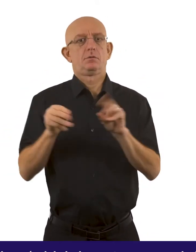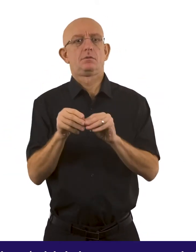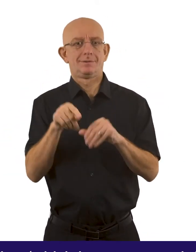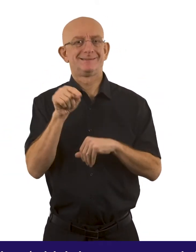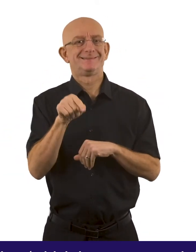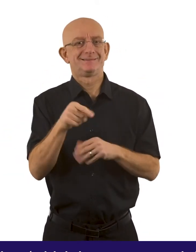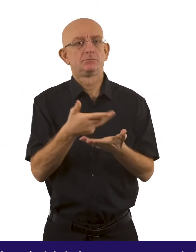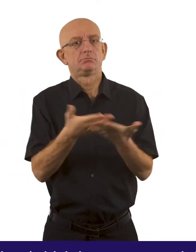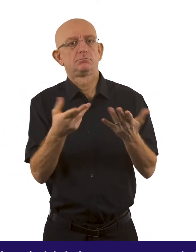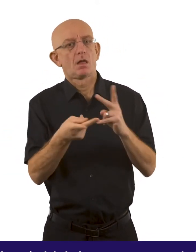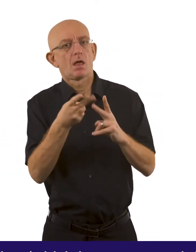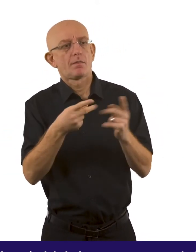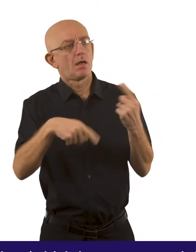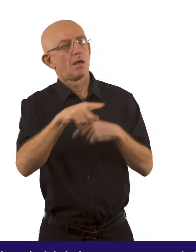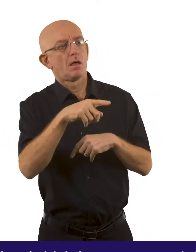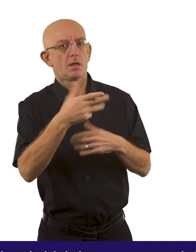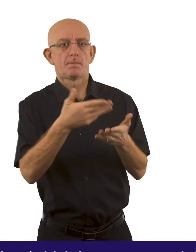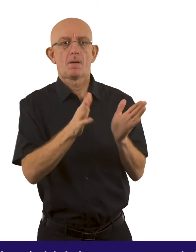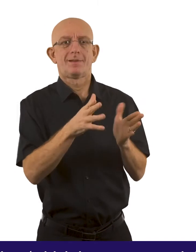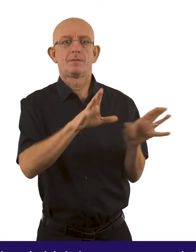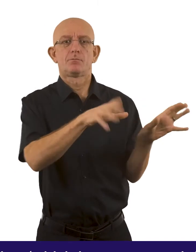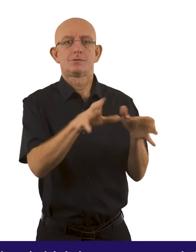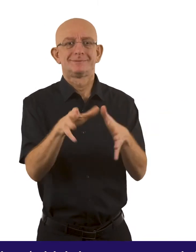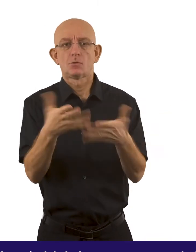be shared with other public bodies or published.